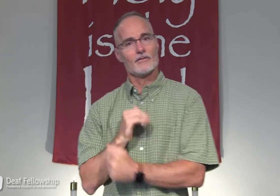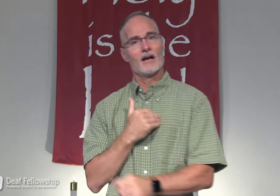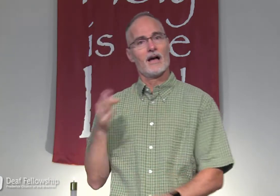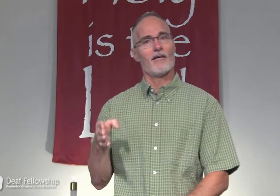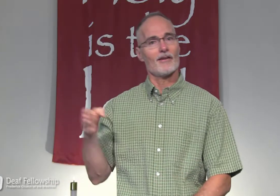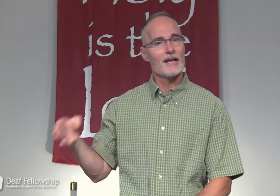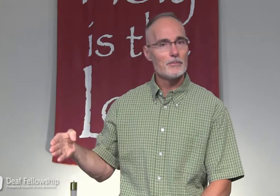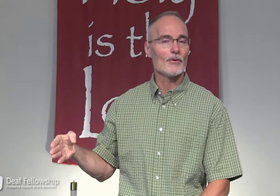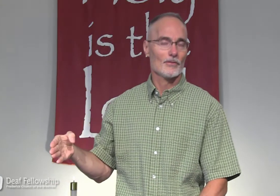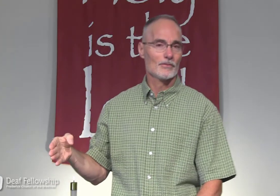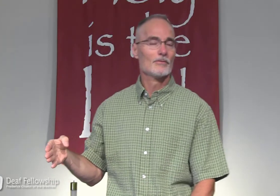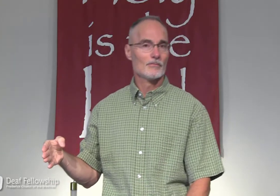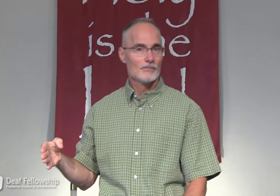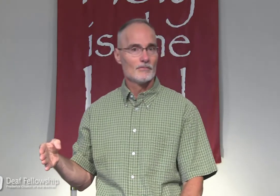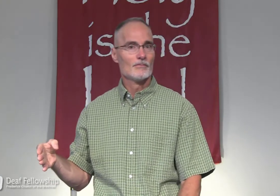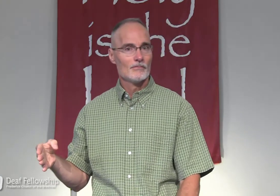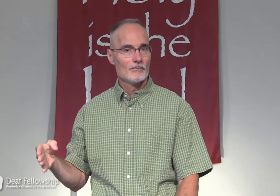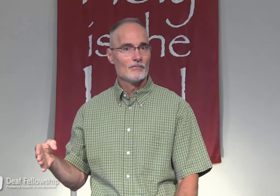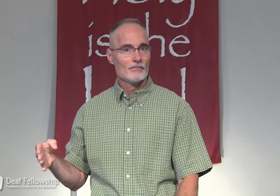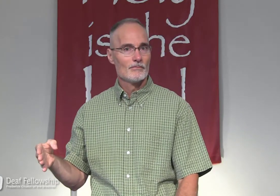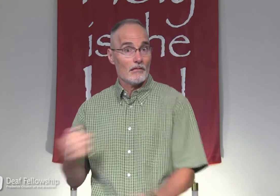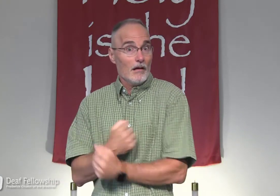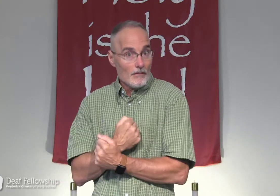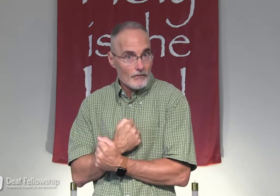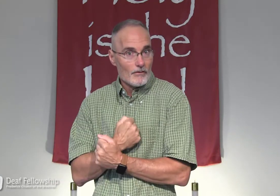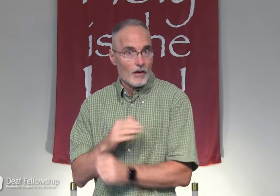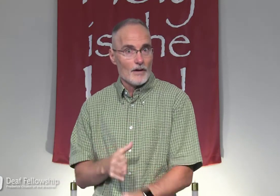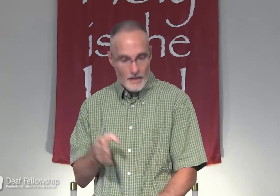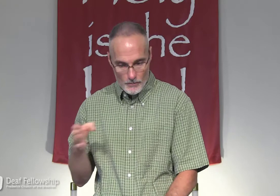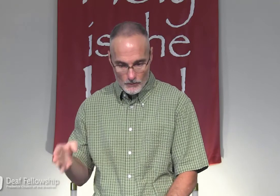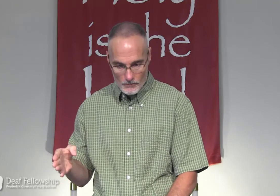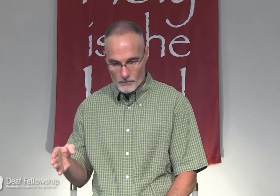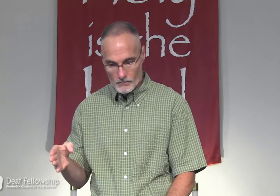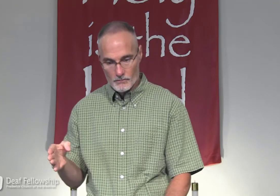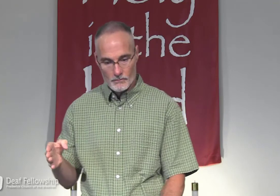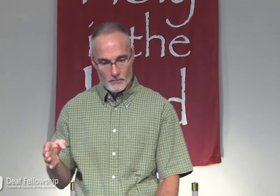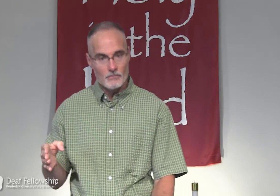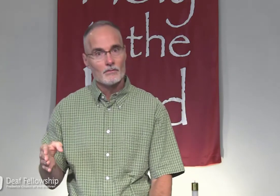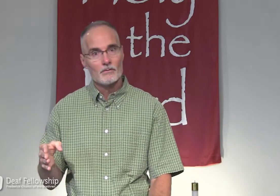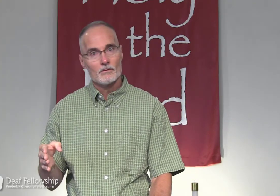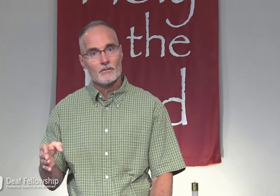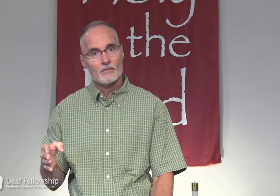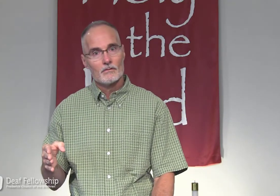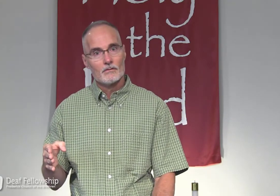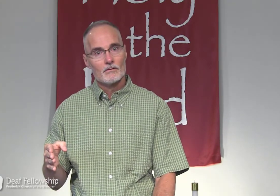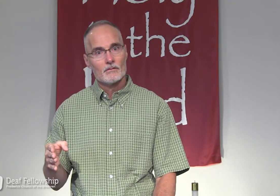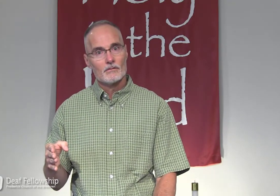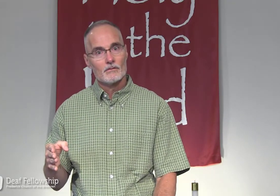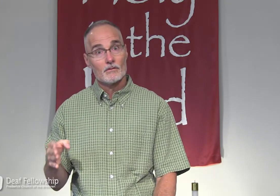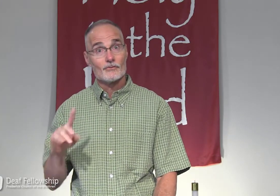The Bible commands us to love our neighbor. Love our neighbors.